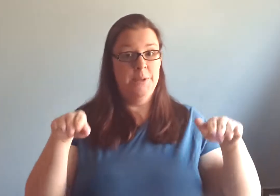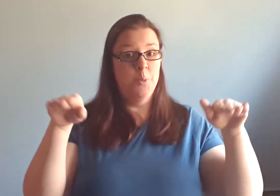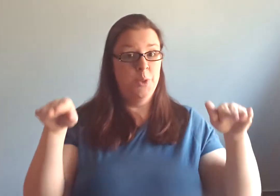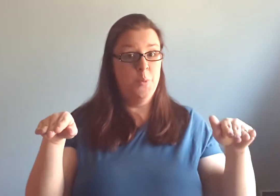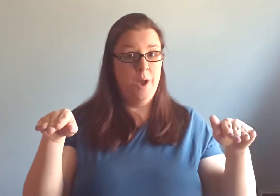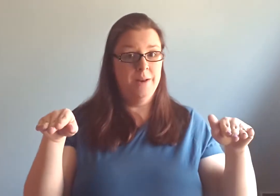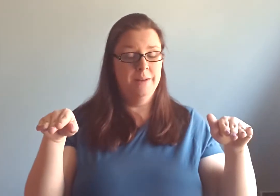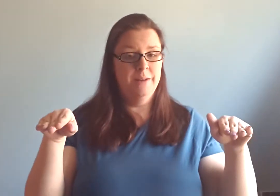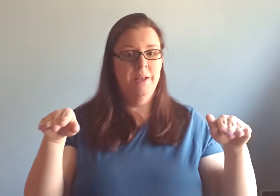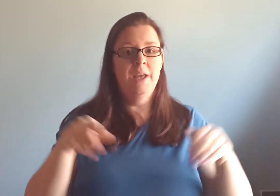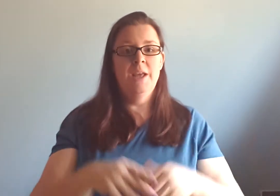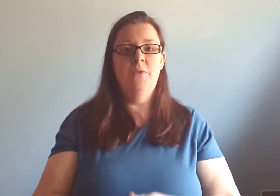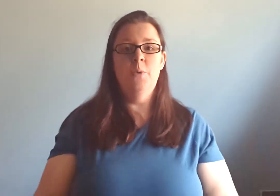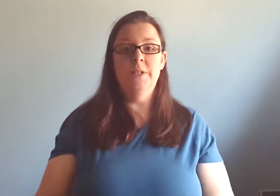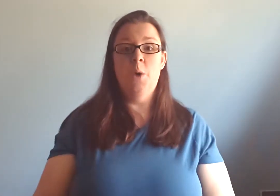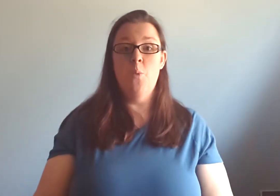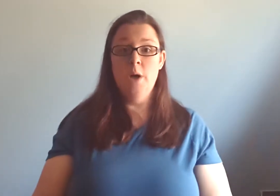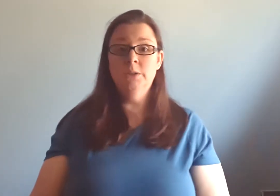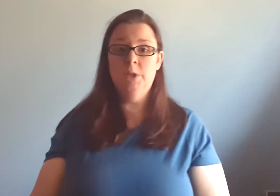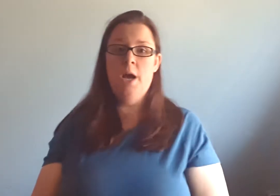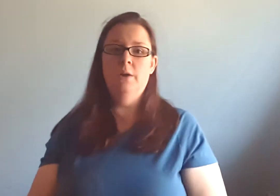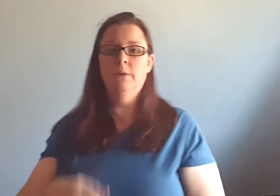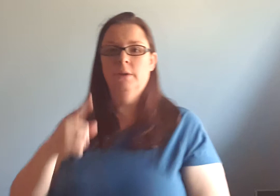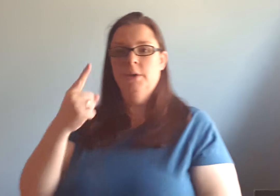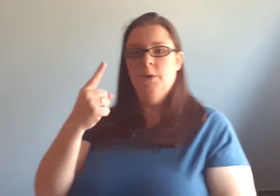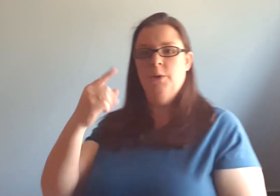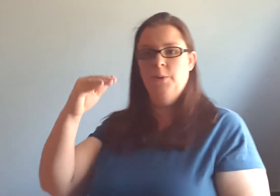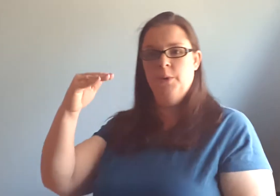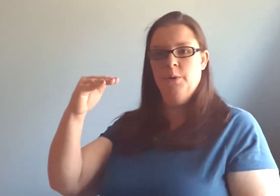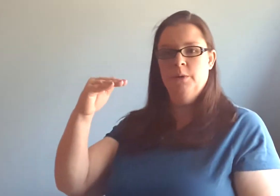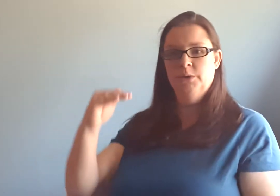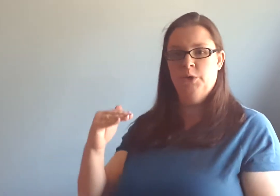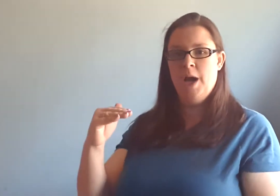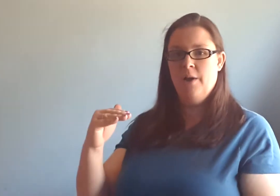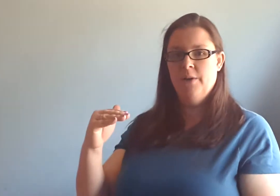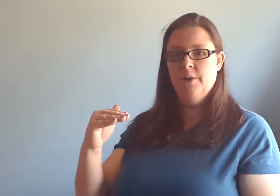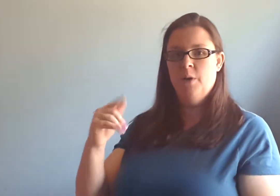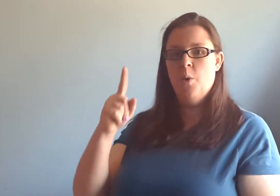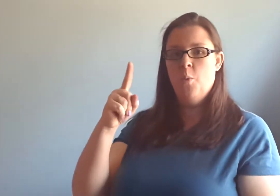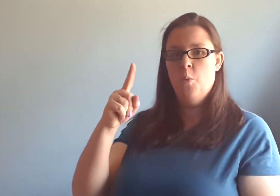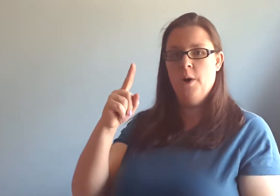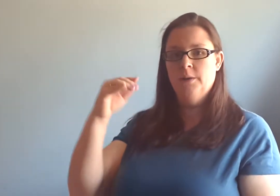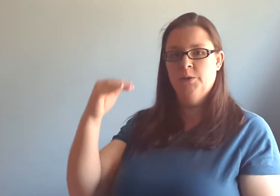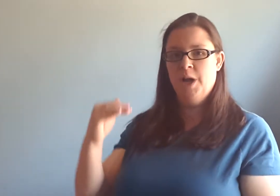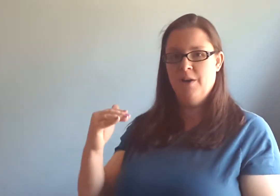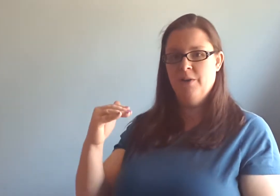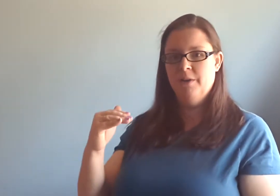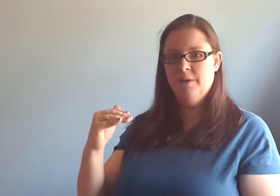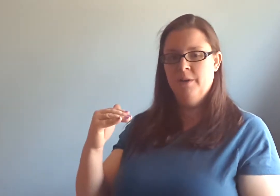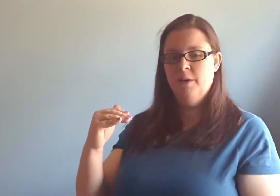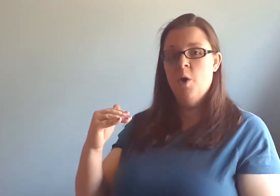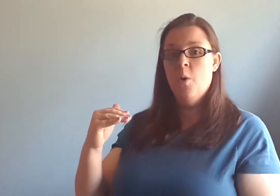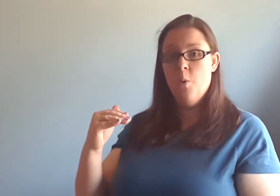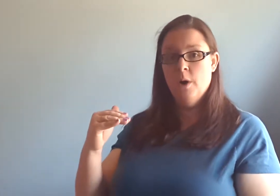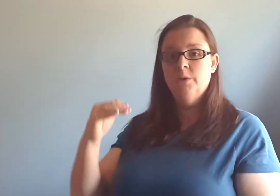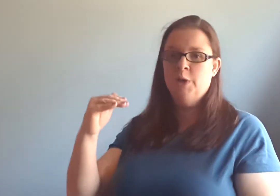more than one. If you want to say one child, you do child. One child. Or